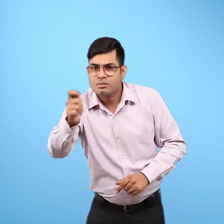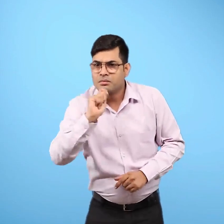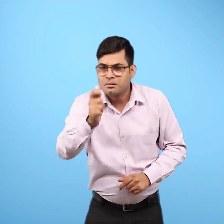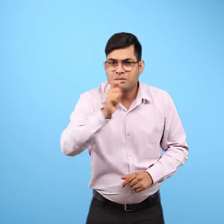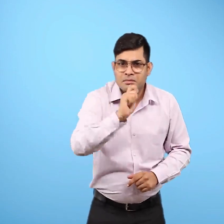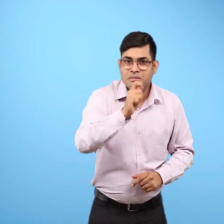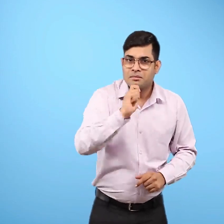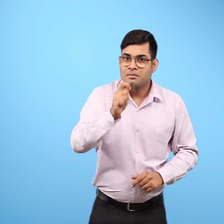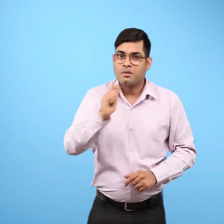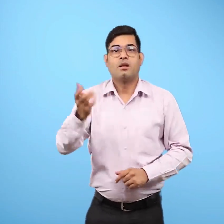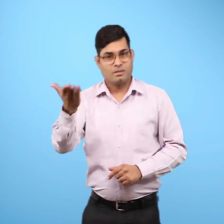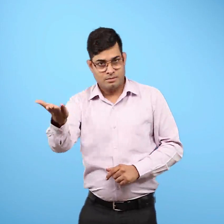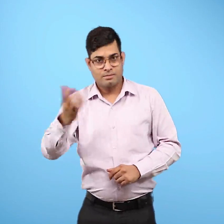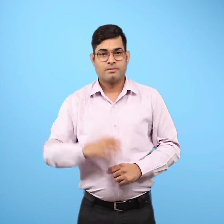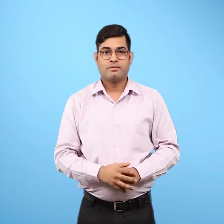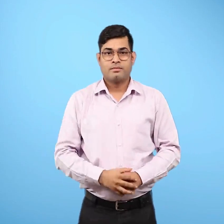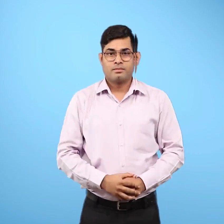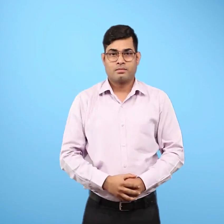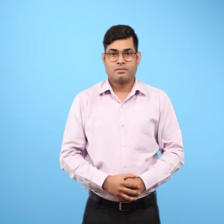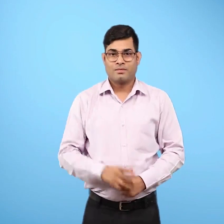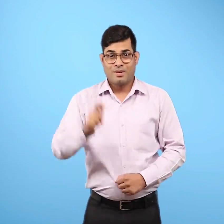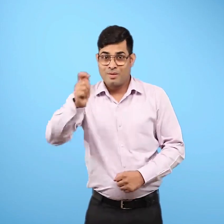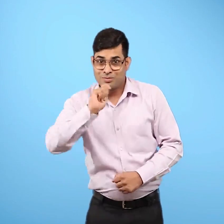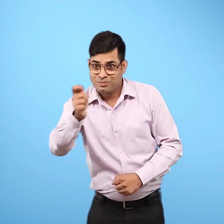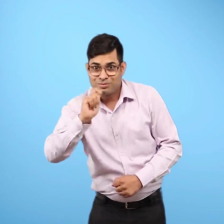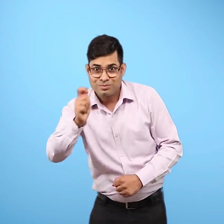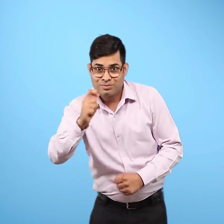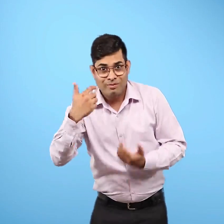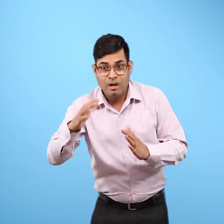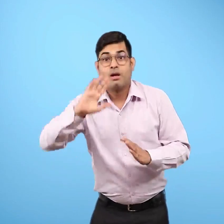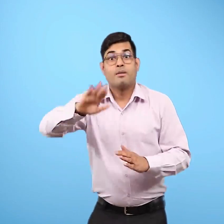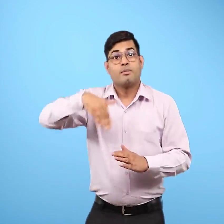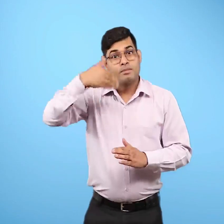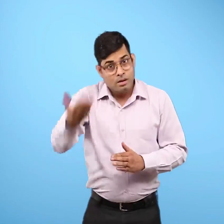He wrote these 2 reports.